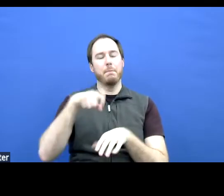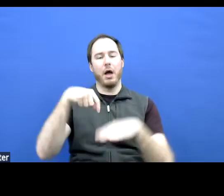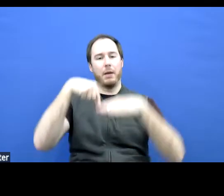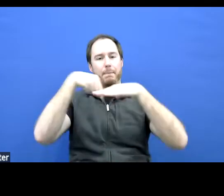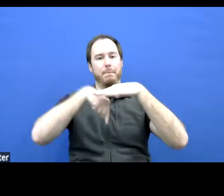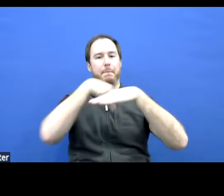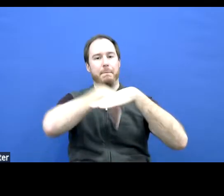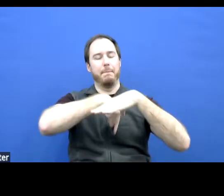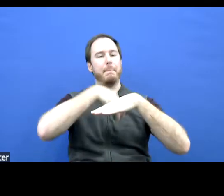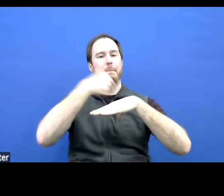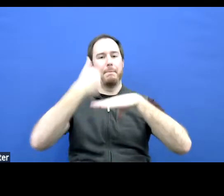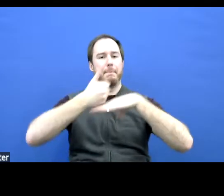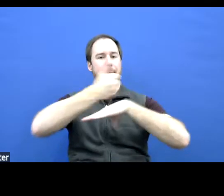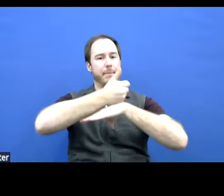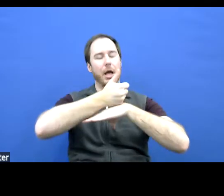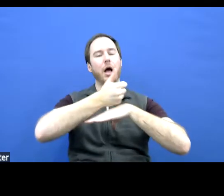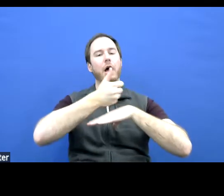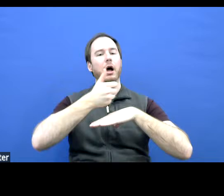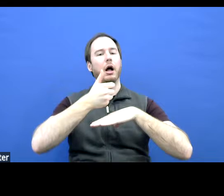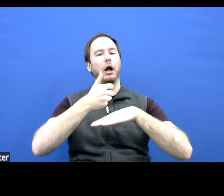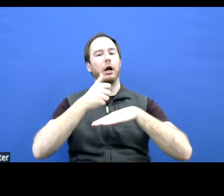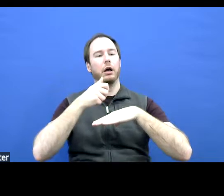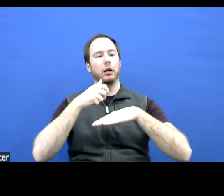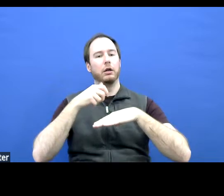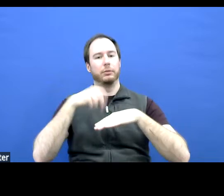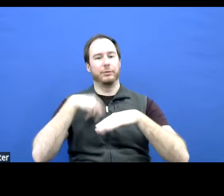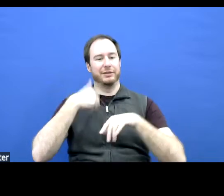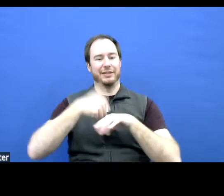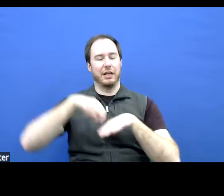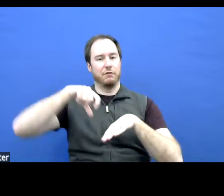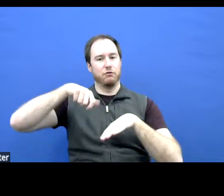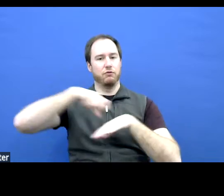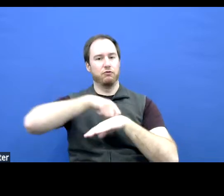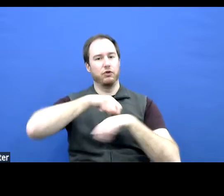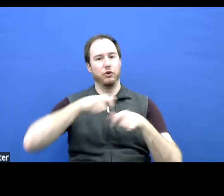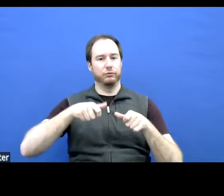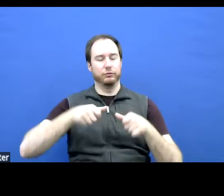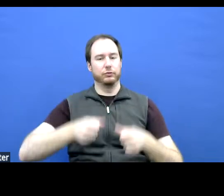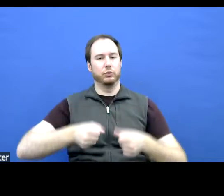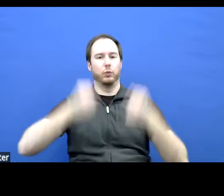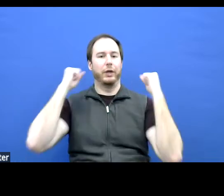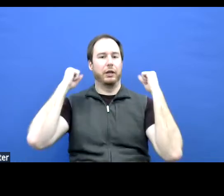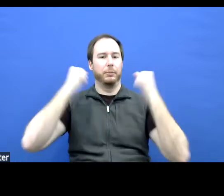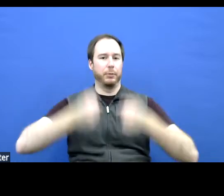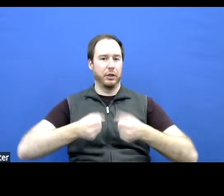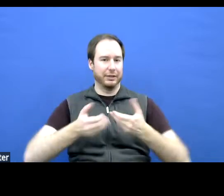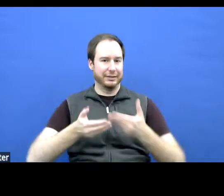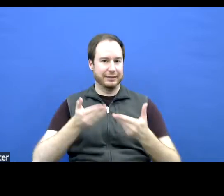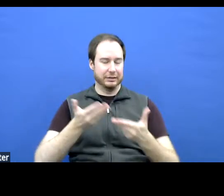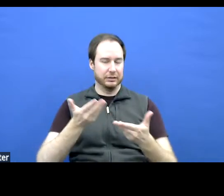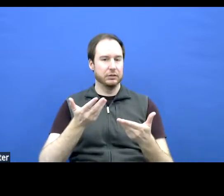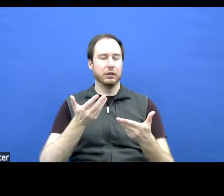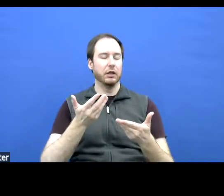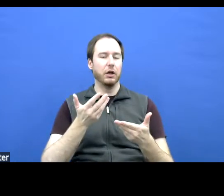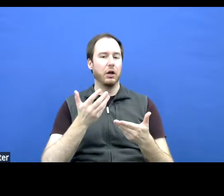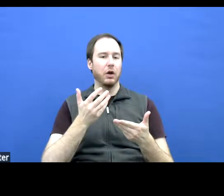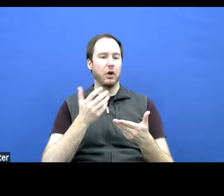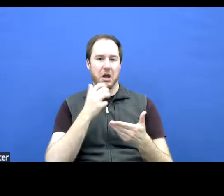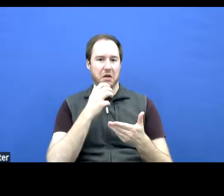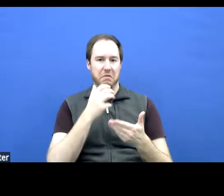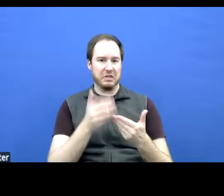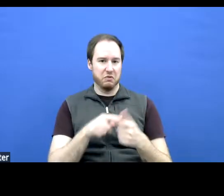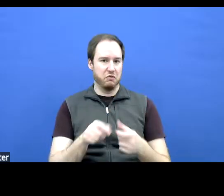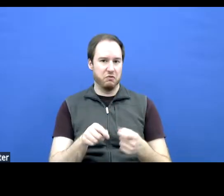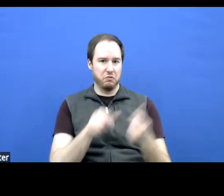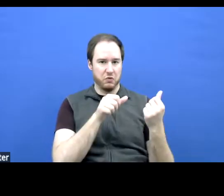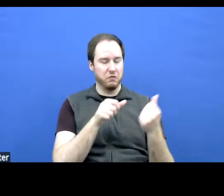or augered, as in they'd have their own screw on there and just twist it and put it in post. So it's not that difficult to remove